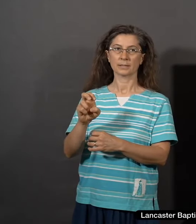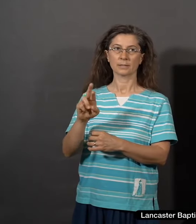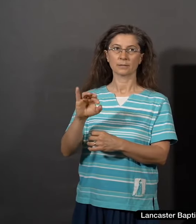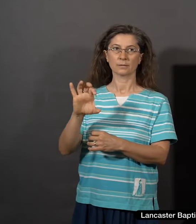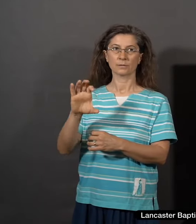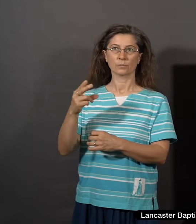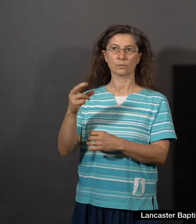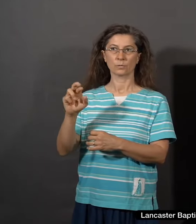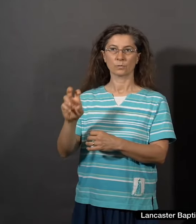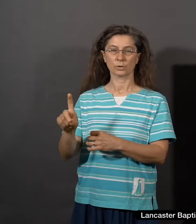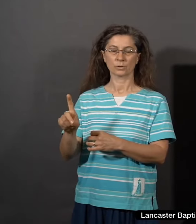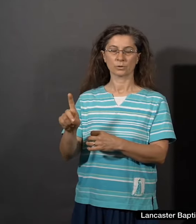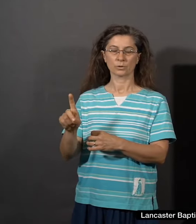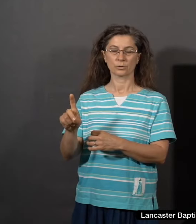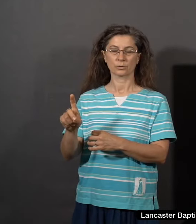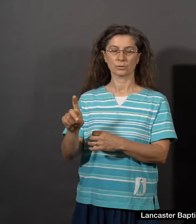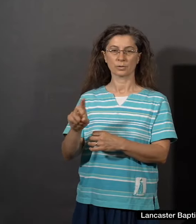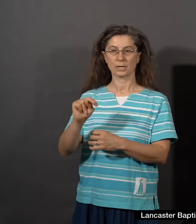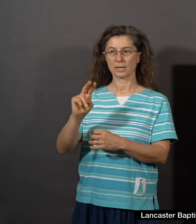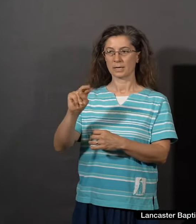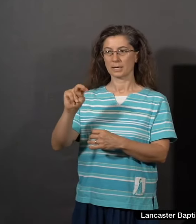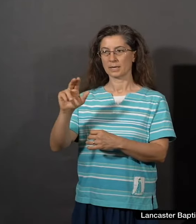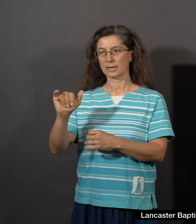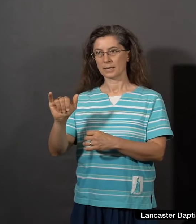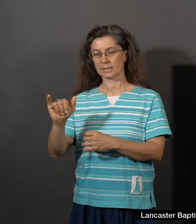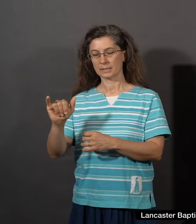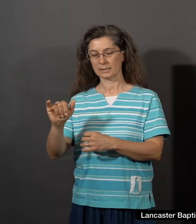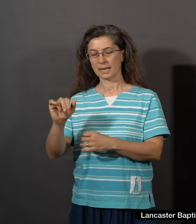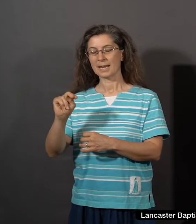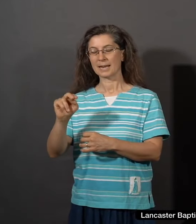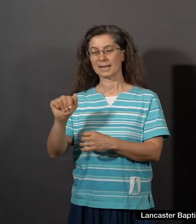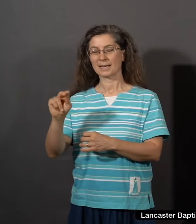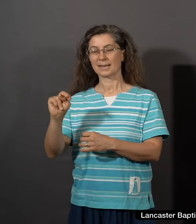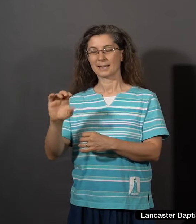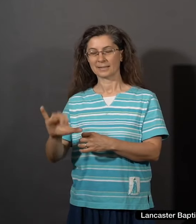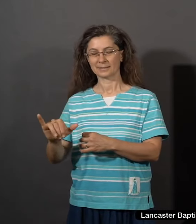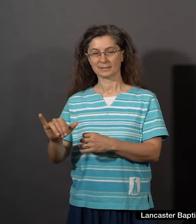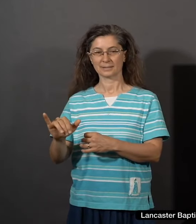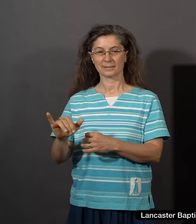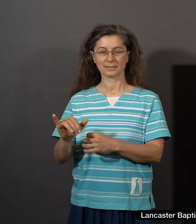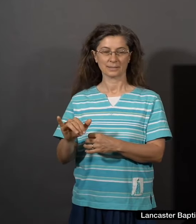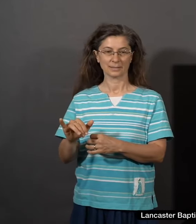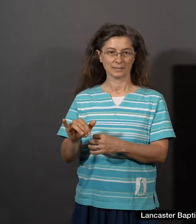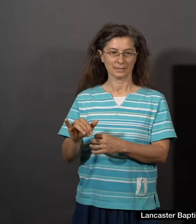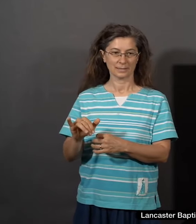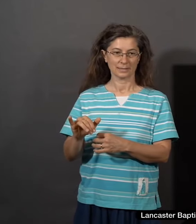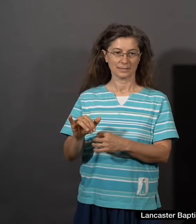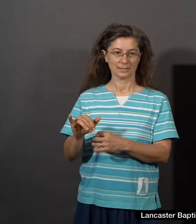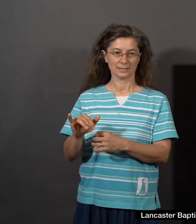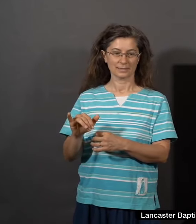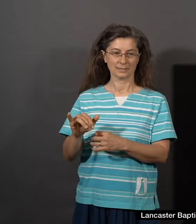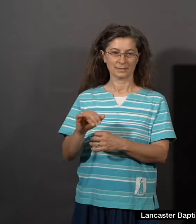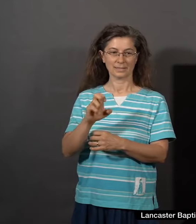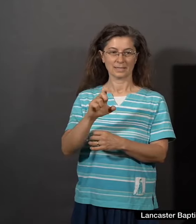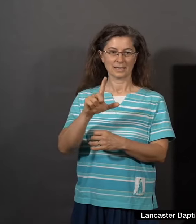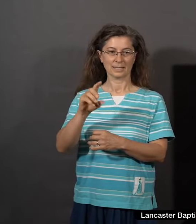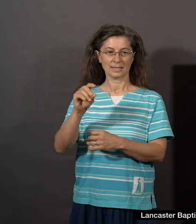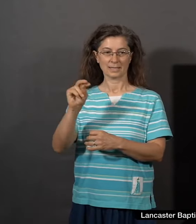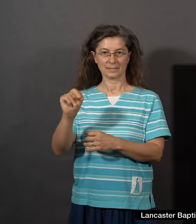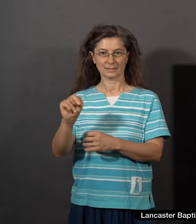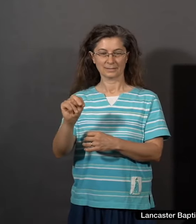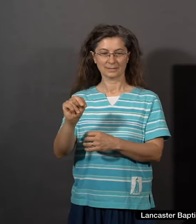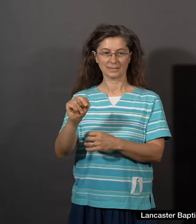and say hi to nancy and ken kinchy to father and mrs eldon walkman